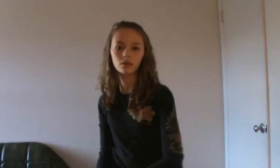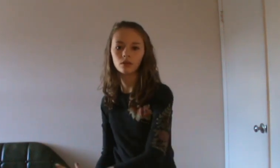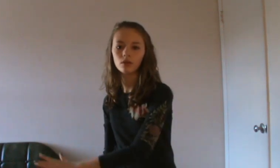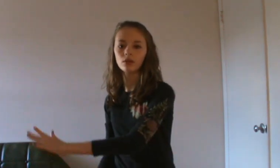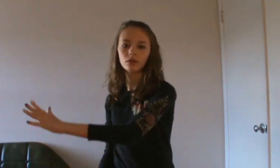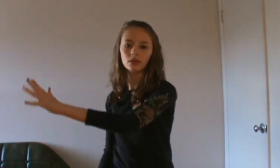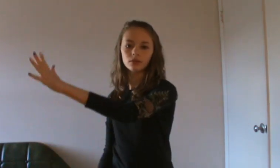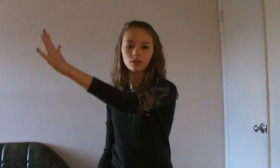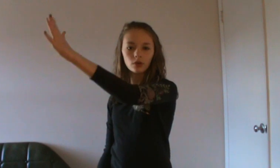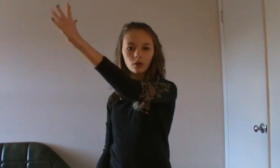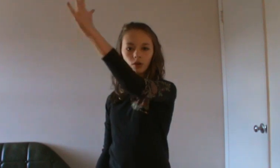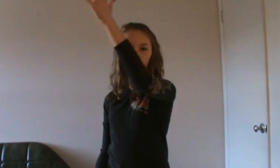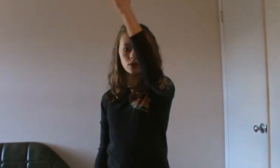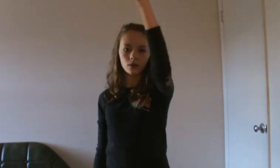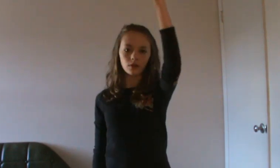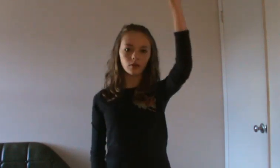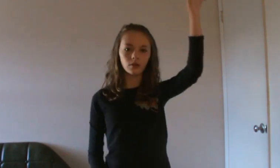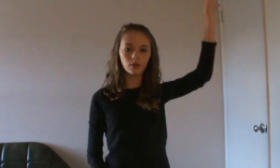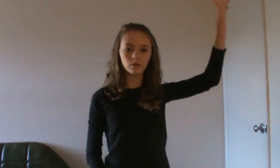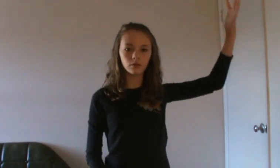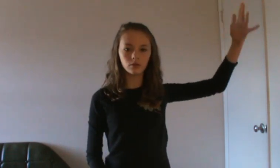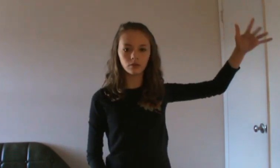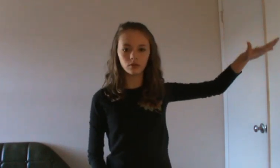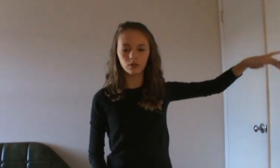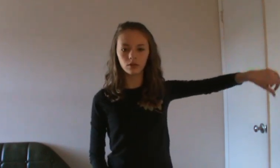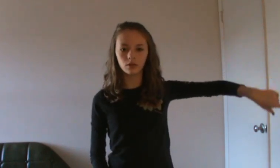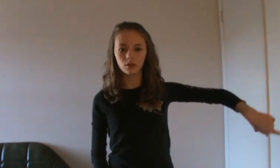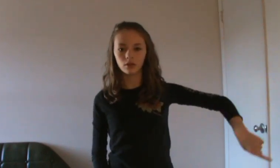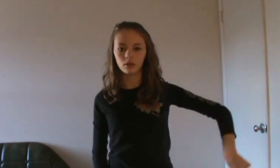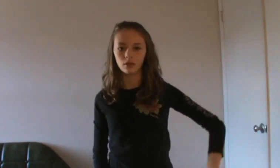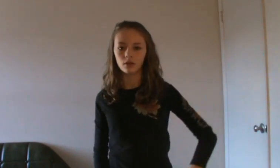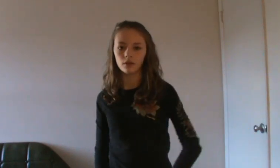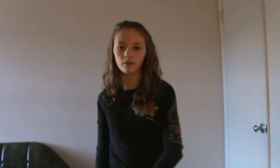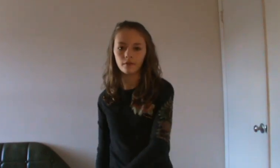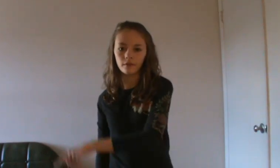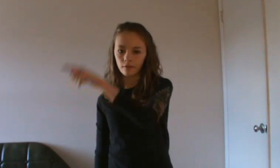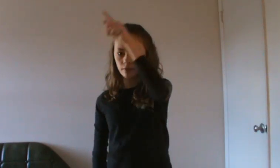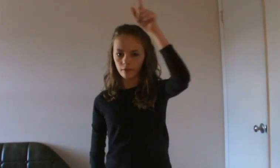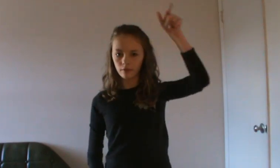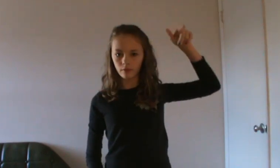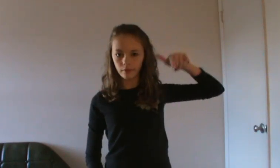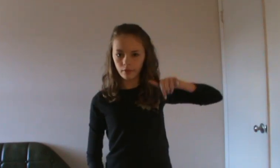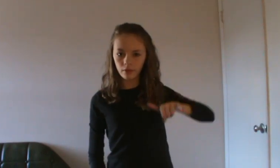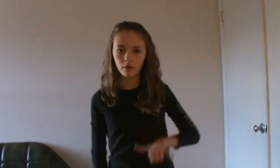glory forever.